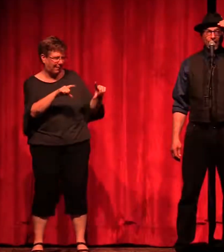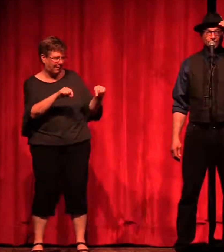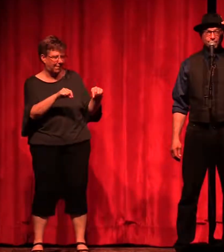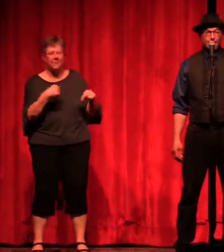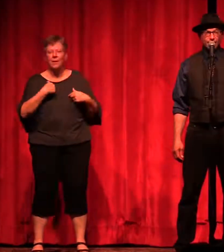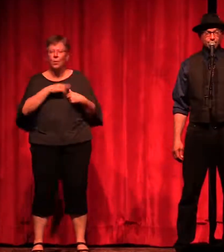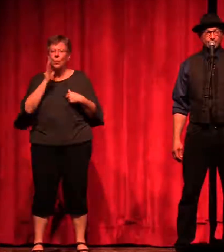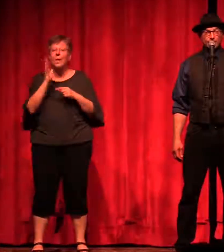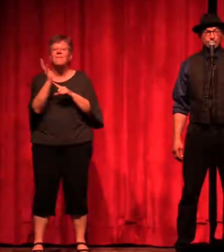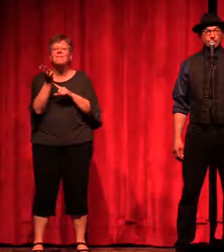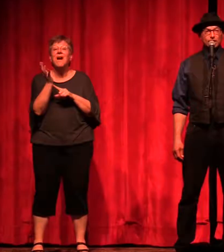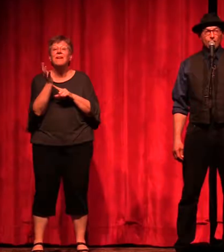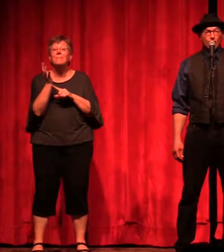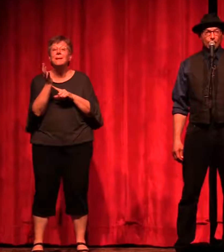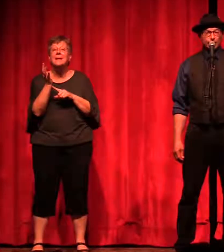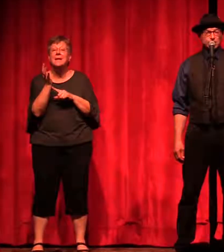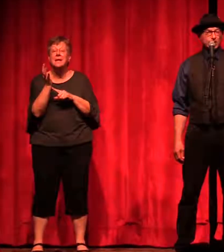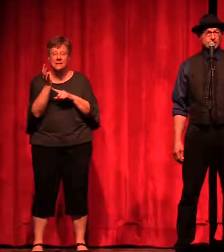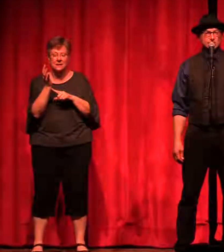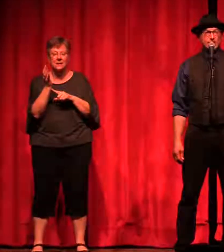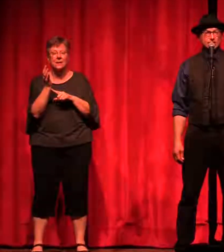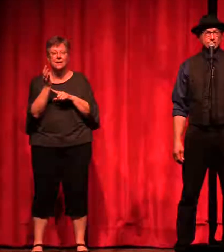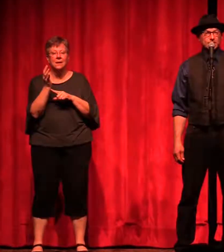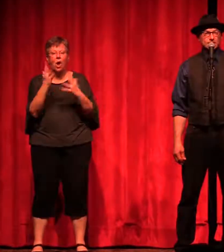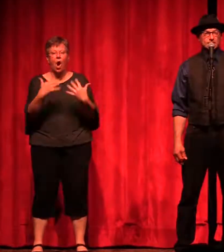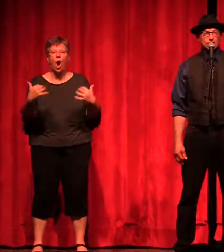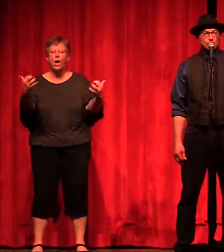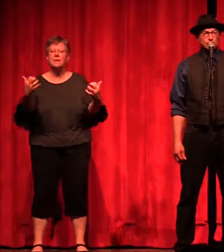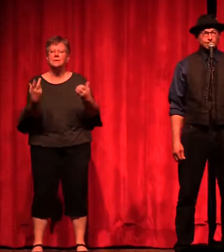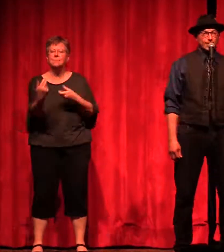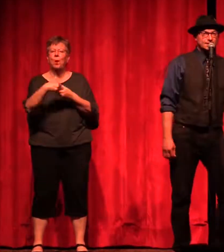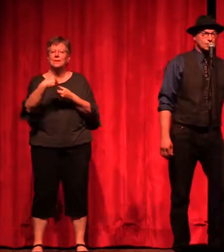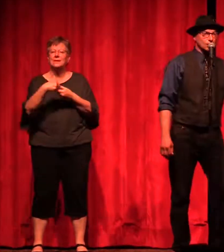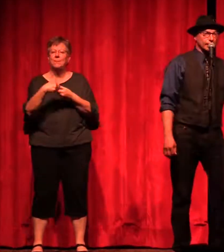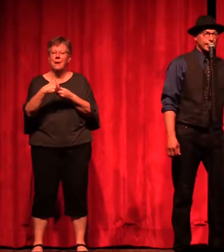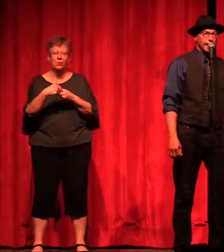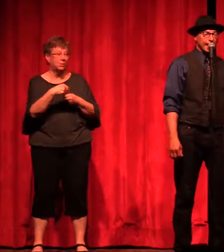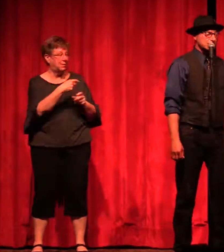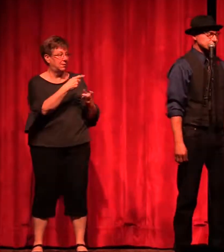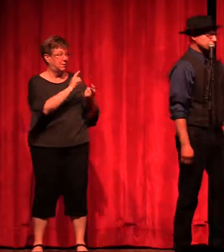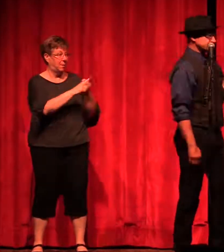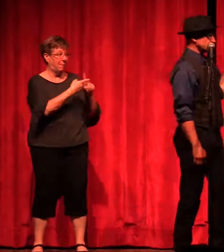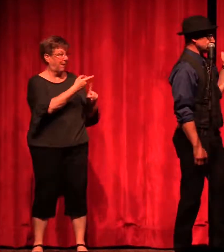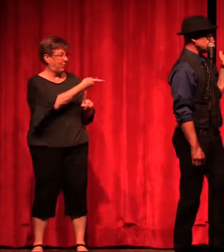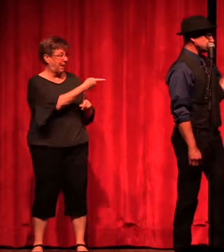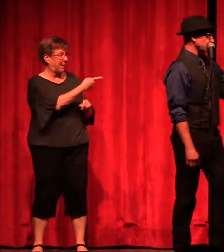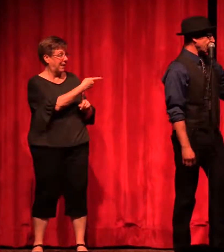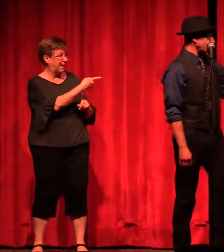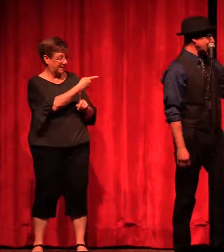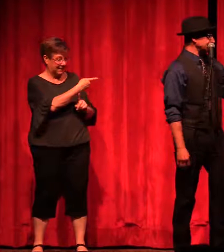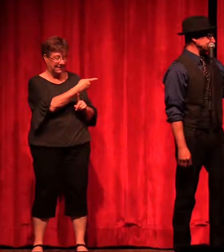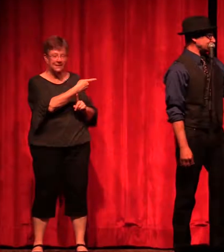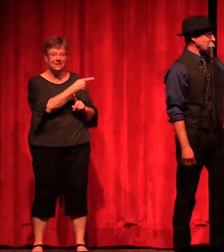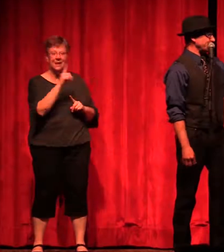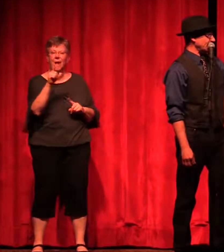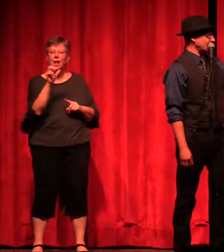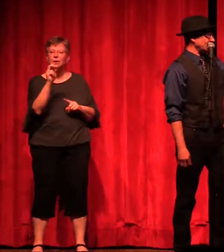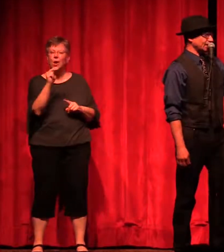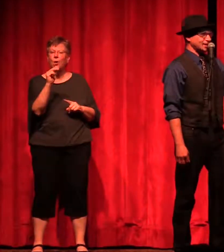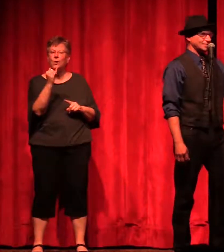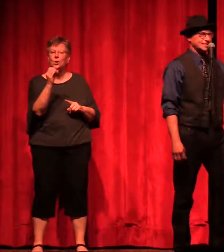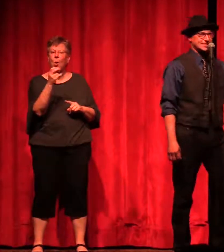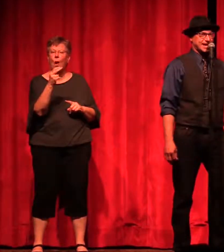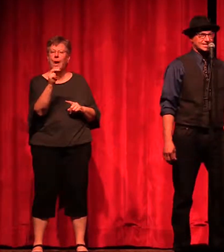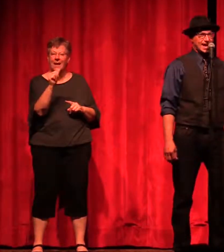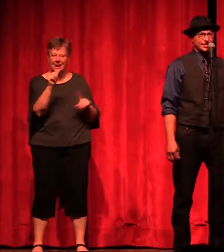So we're going to have a 5-minute audience participation piece. My friends Lauren and her sister Johanna Ciampa